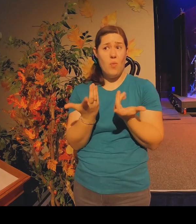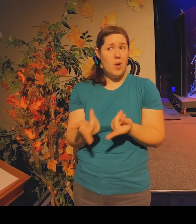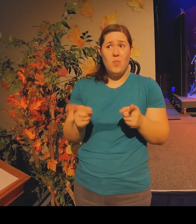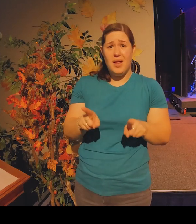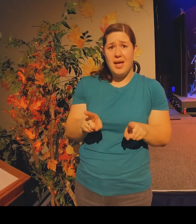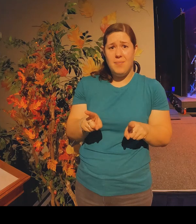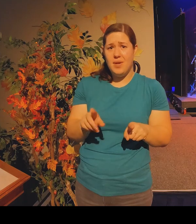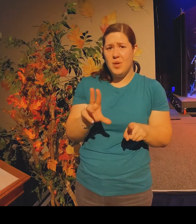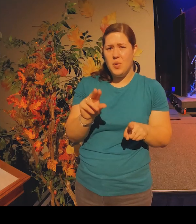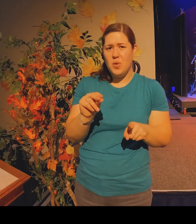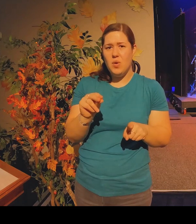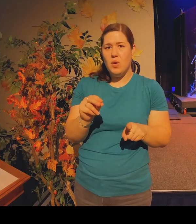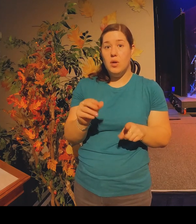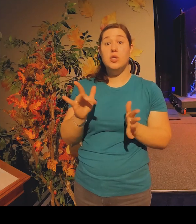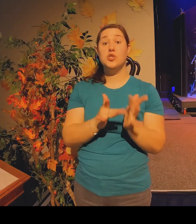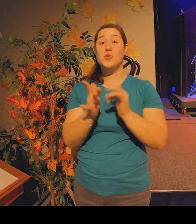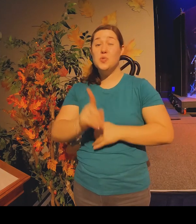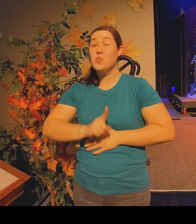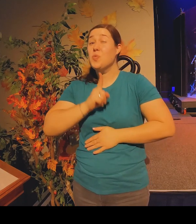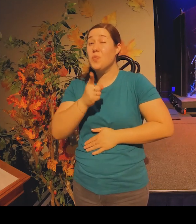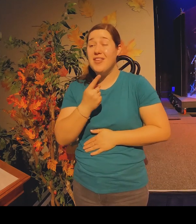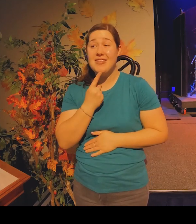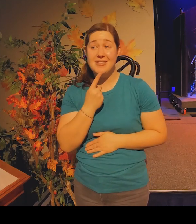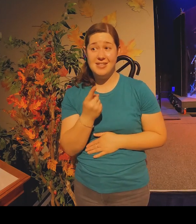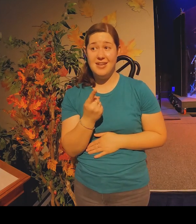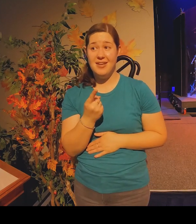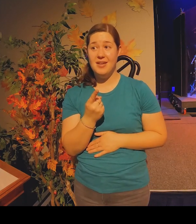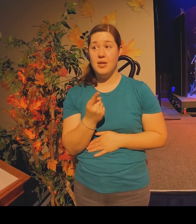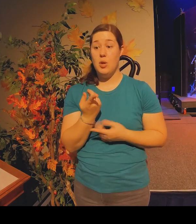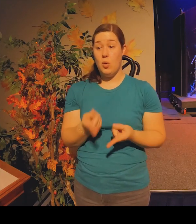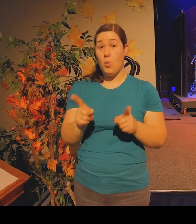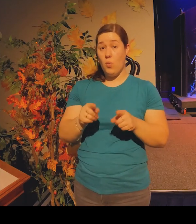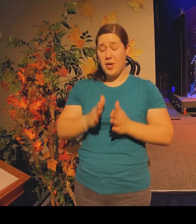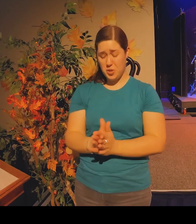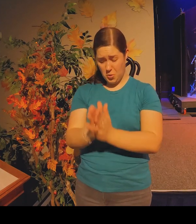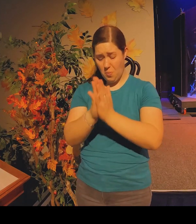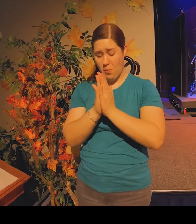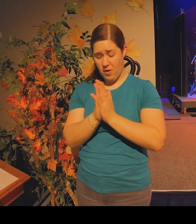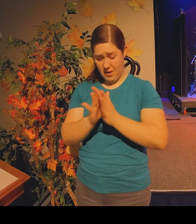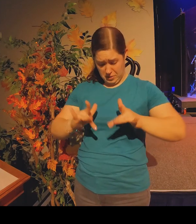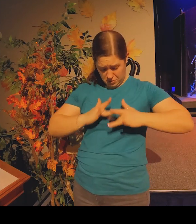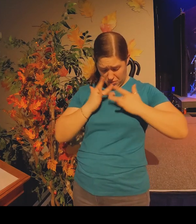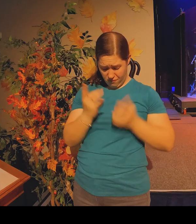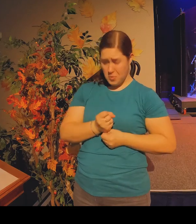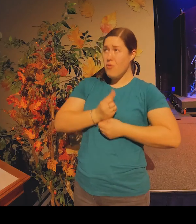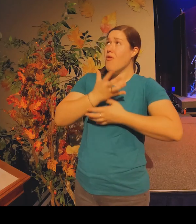will give you the strength you need to face that difficulty, to face that challenge.